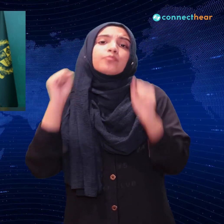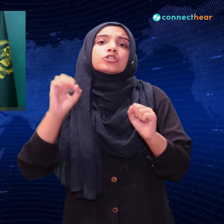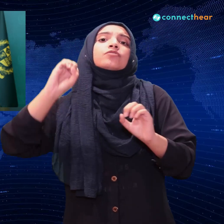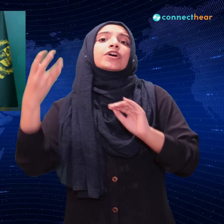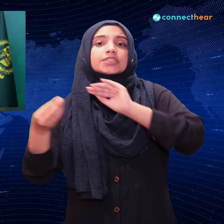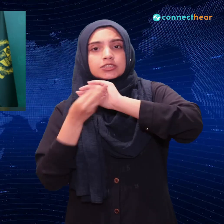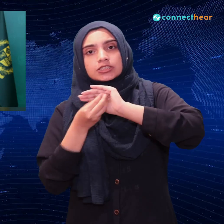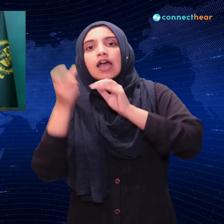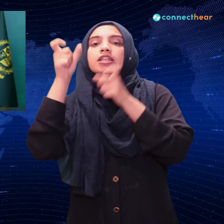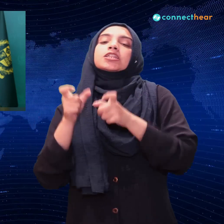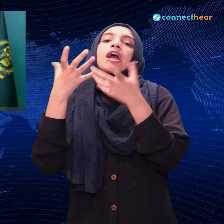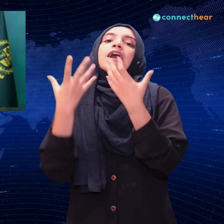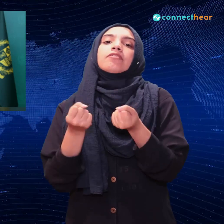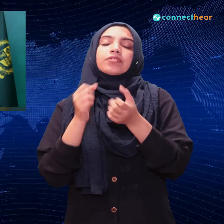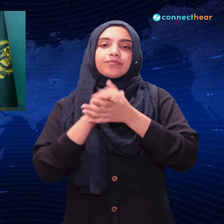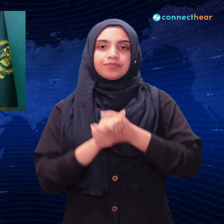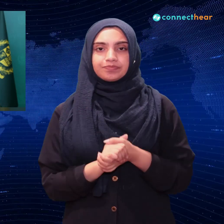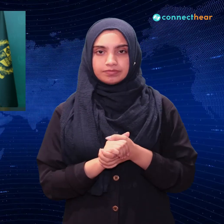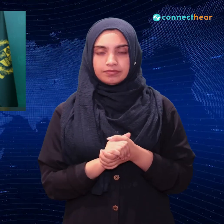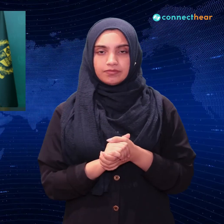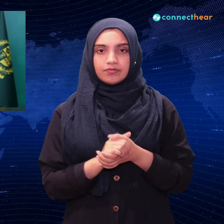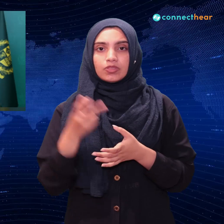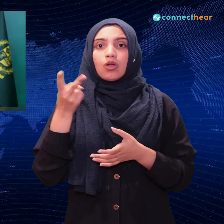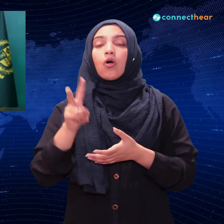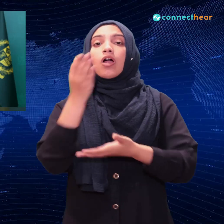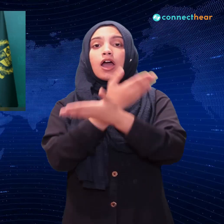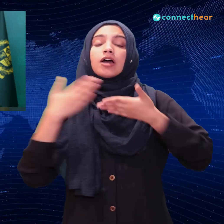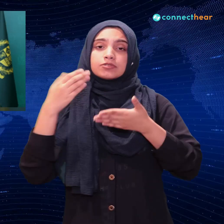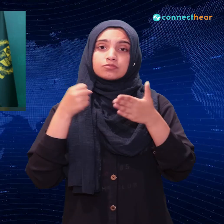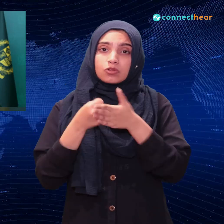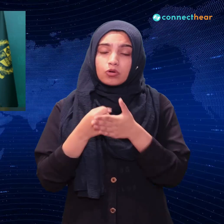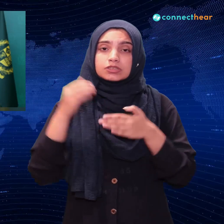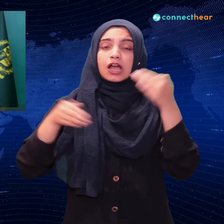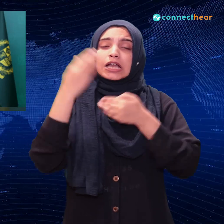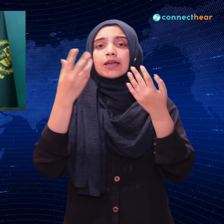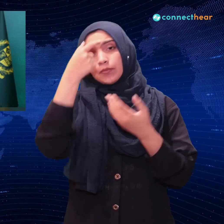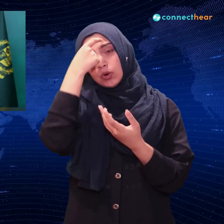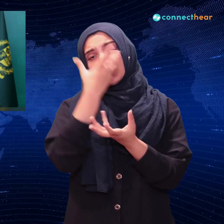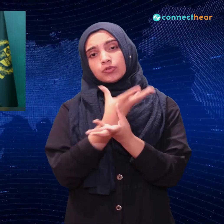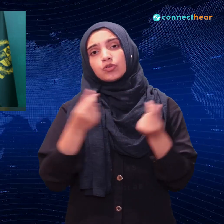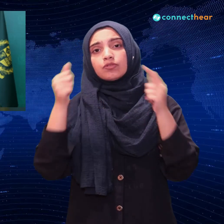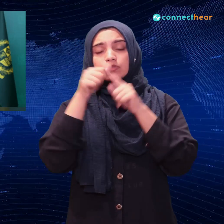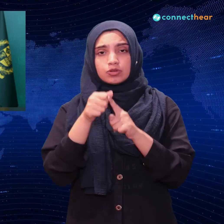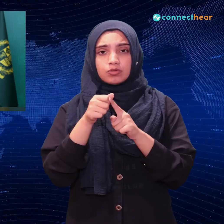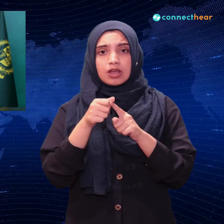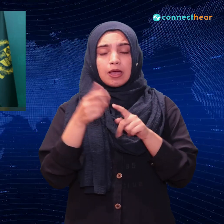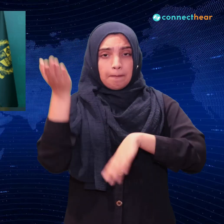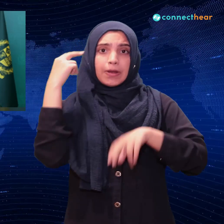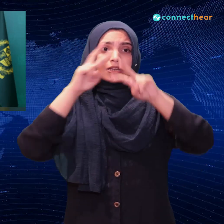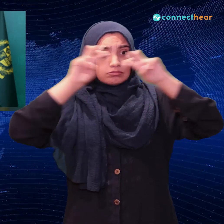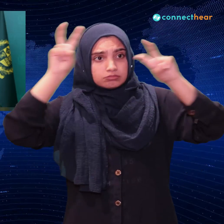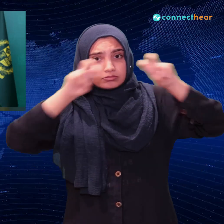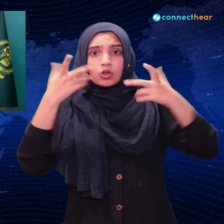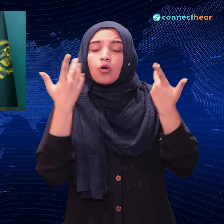transparency, and integrity, called the FACTI panel, has calculated that a